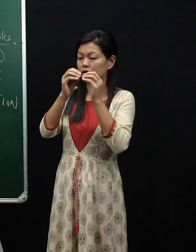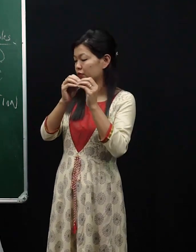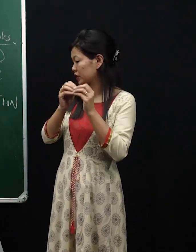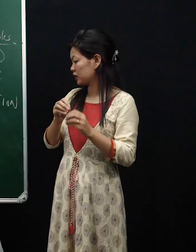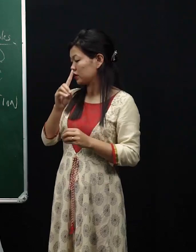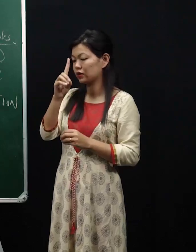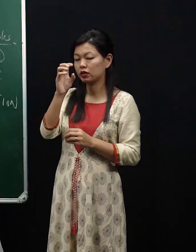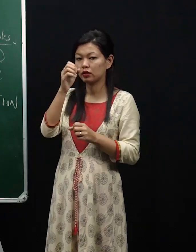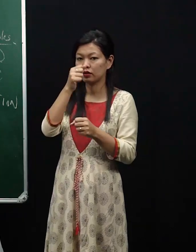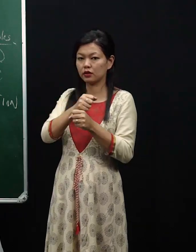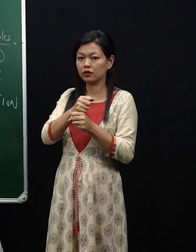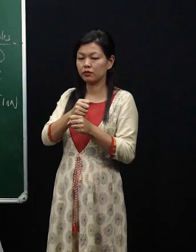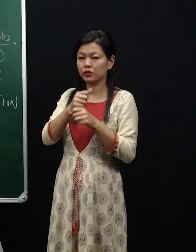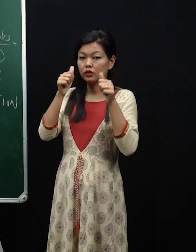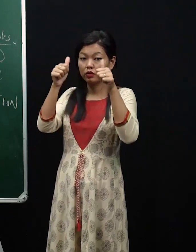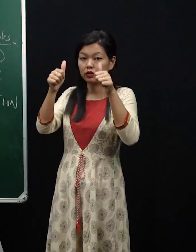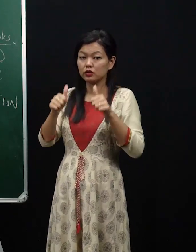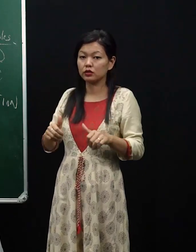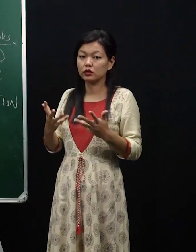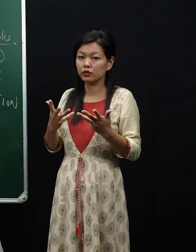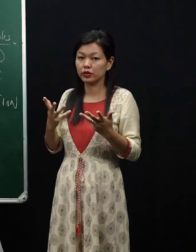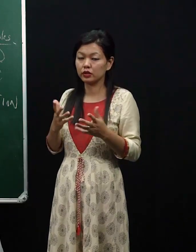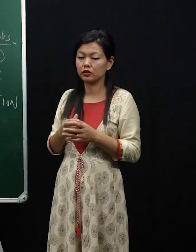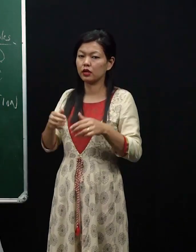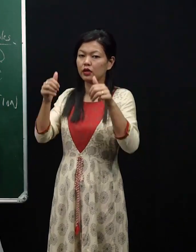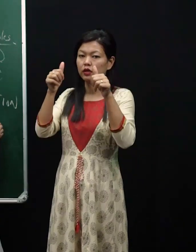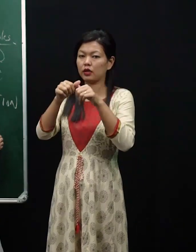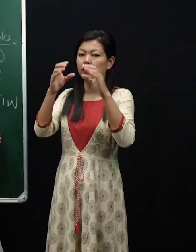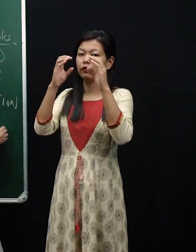then what I'm getting? I'll get a combination of AB, right?